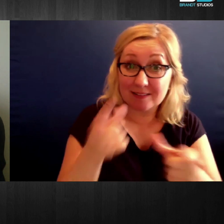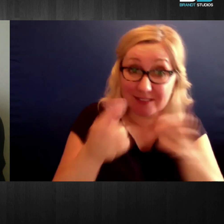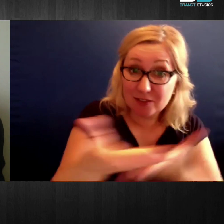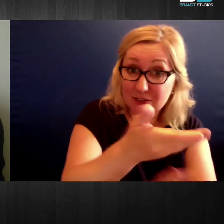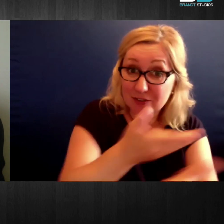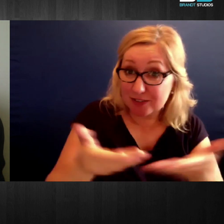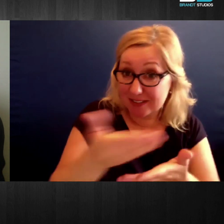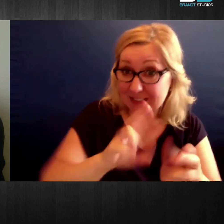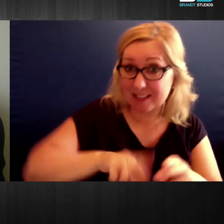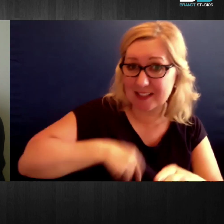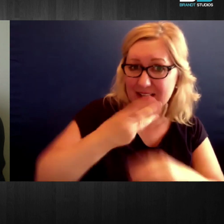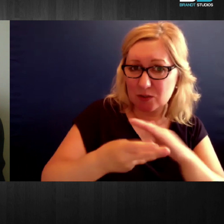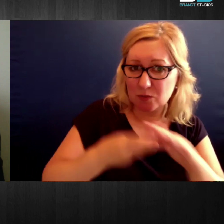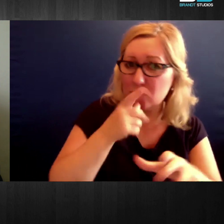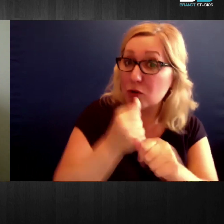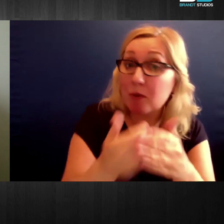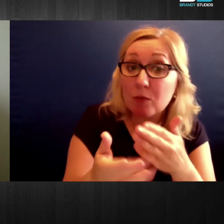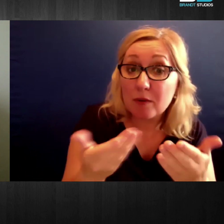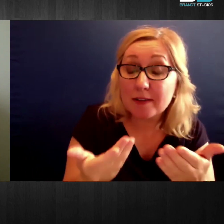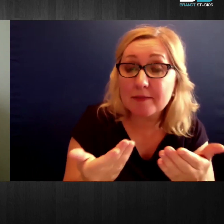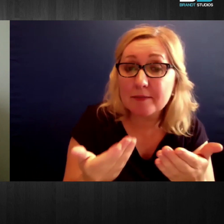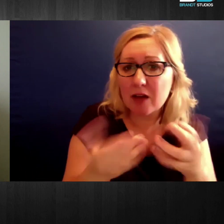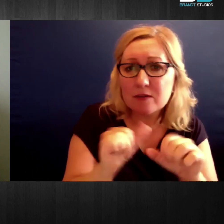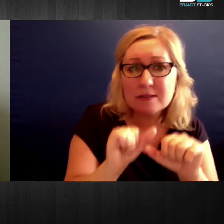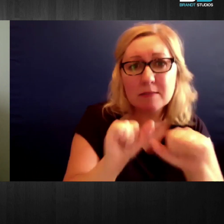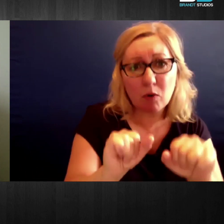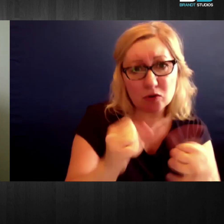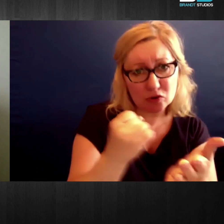that we can help and make things happen there. So thank